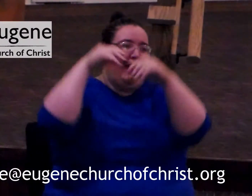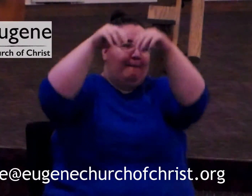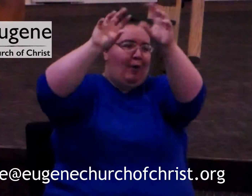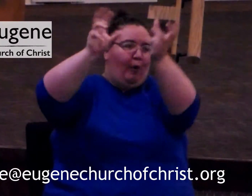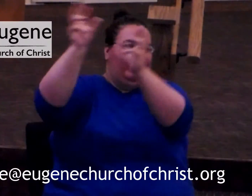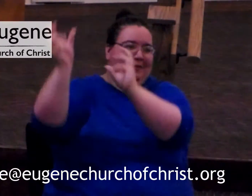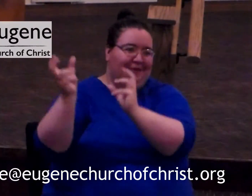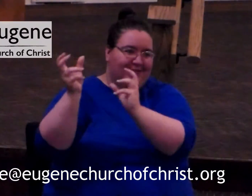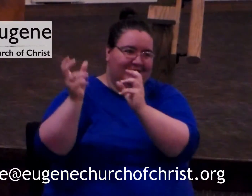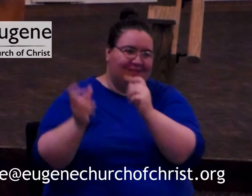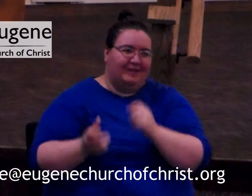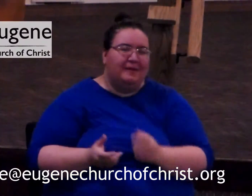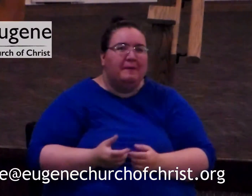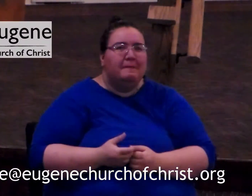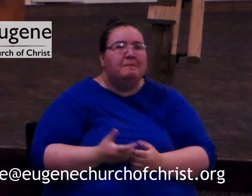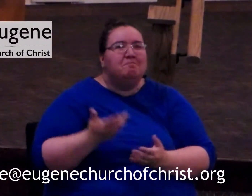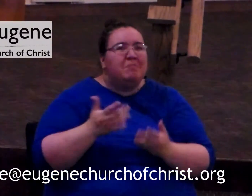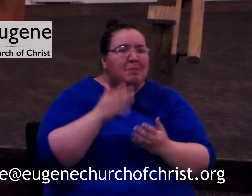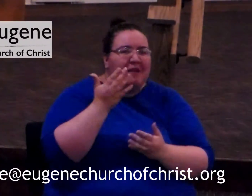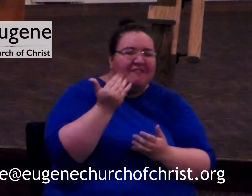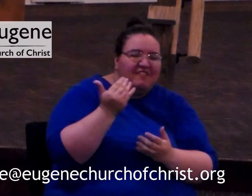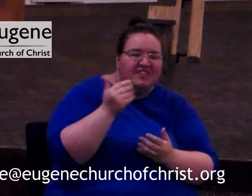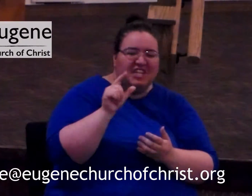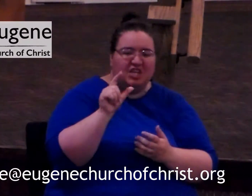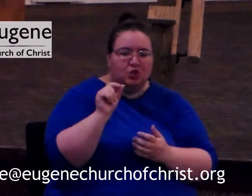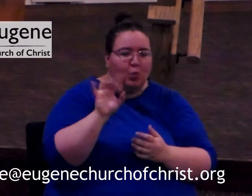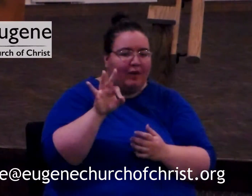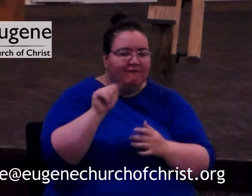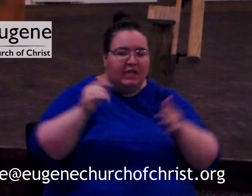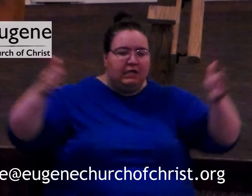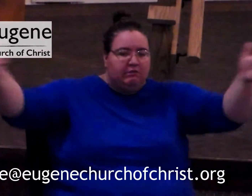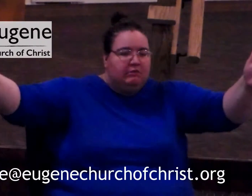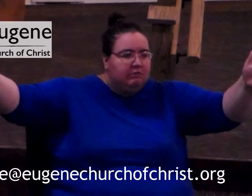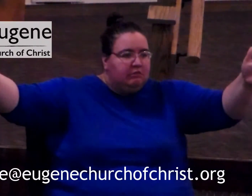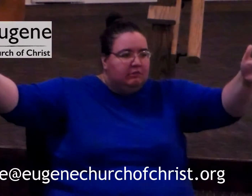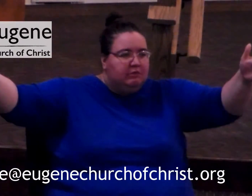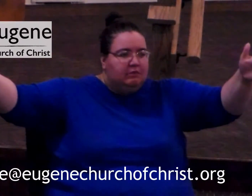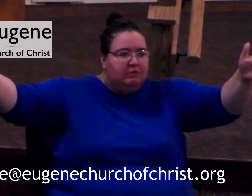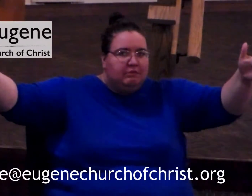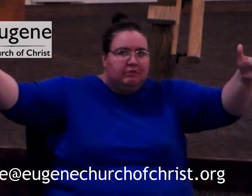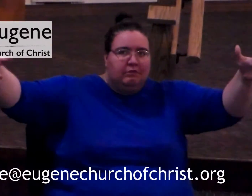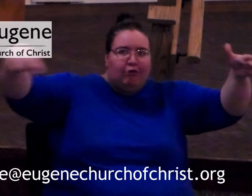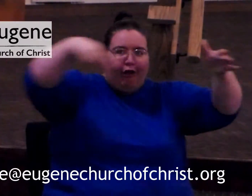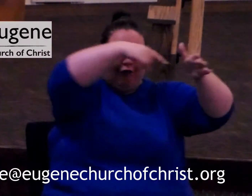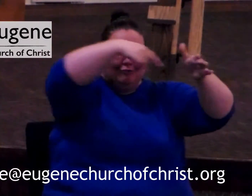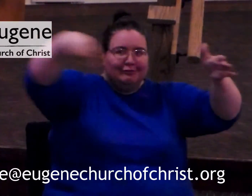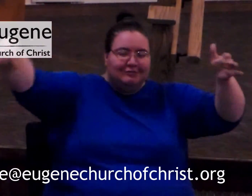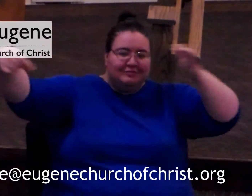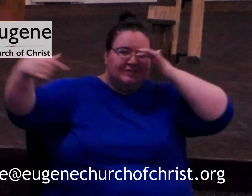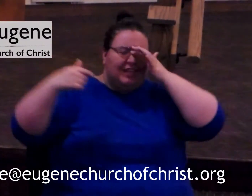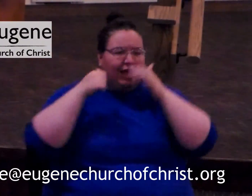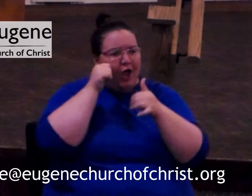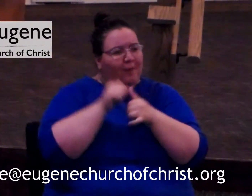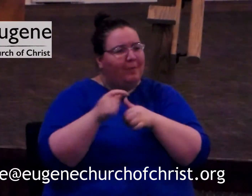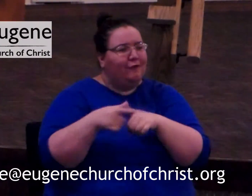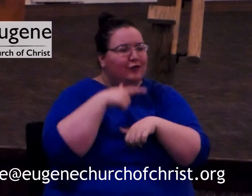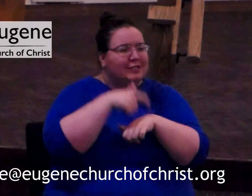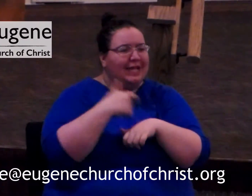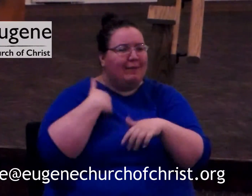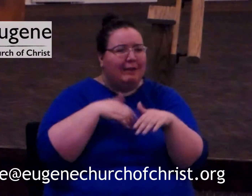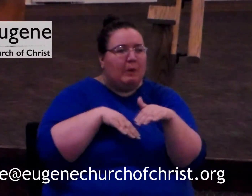Huge, probably 15, 20 foot in diameter chandelier hanging from the ceiling. And I remember the first time I walked in that church